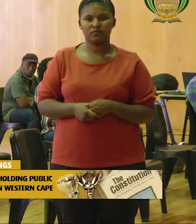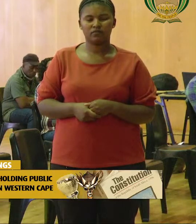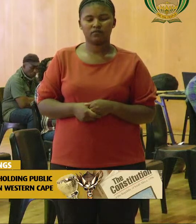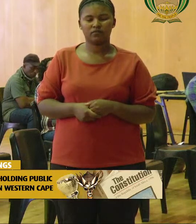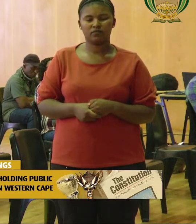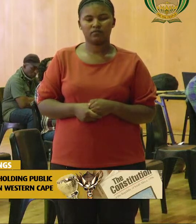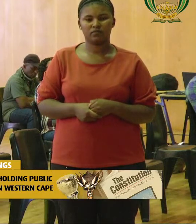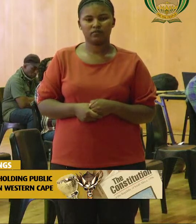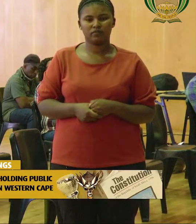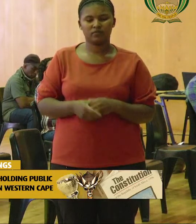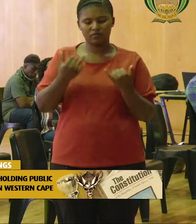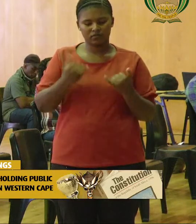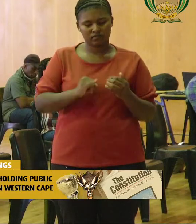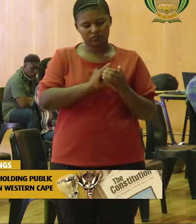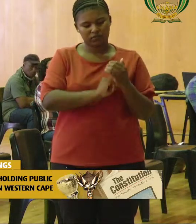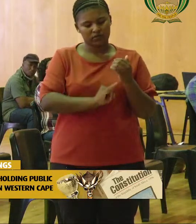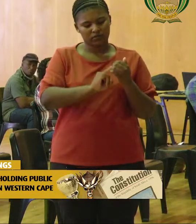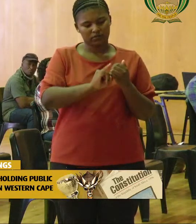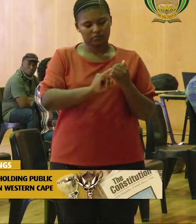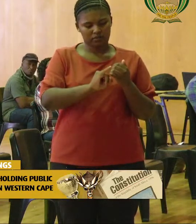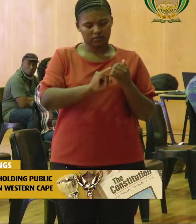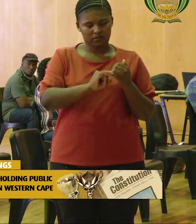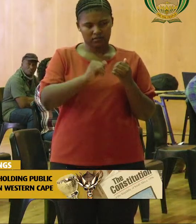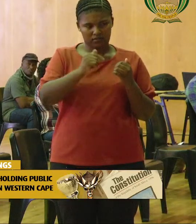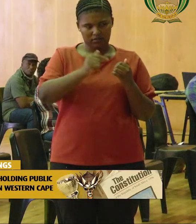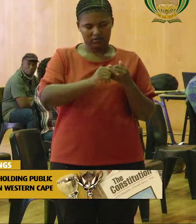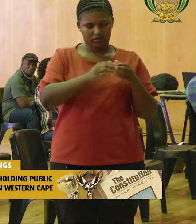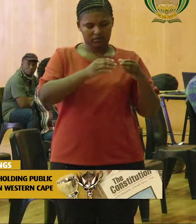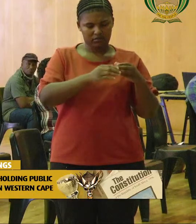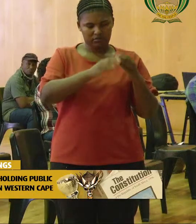this independent candidate bill,